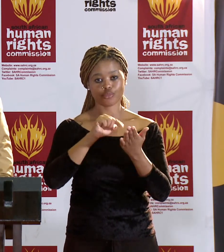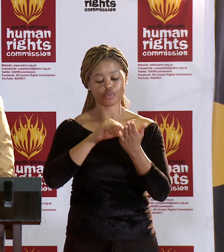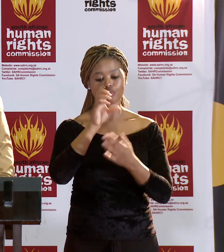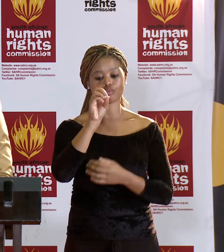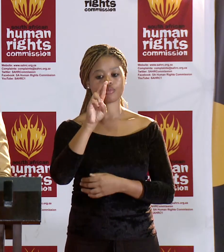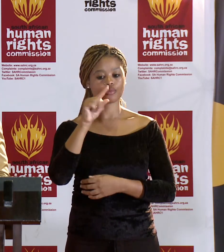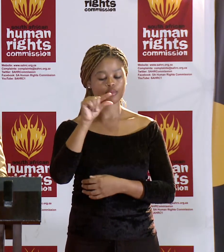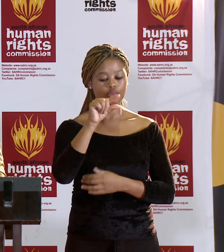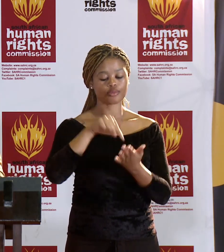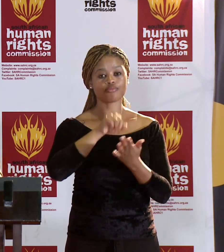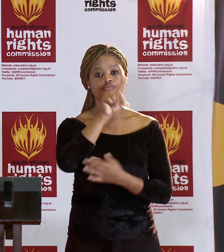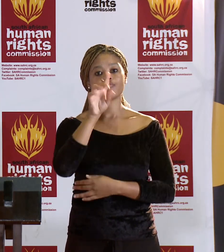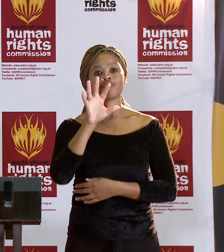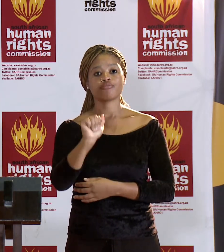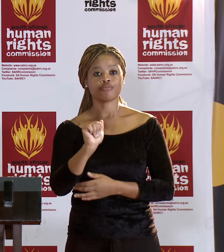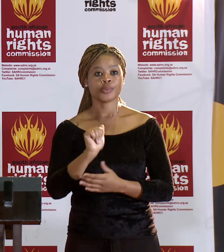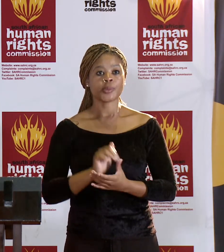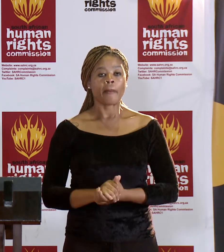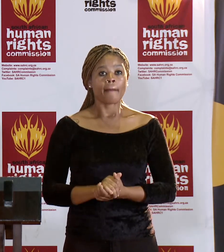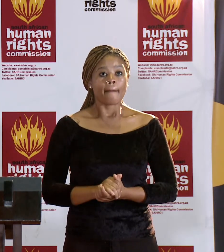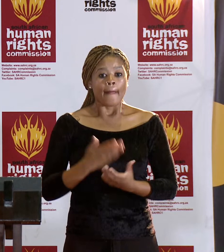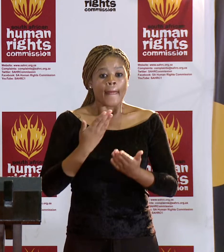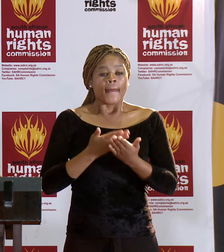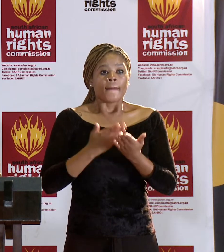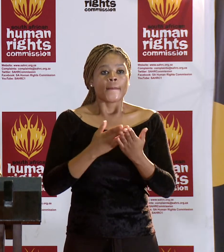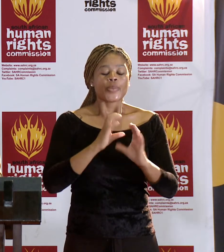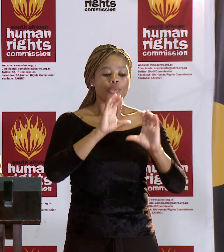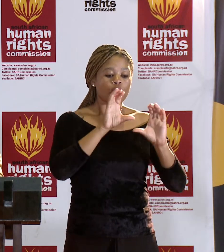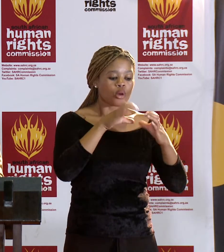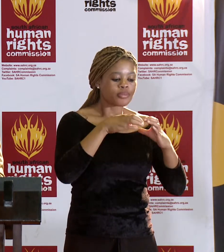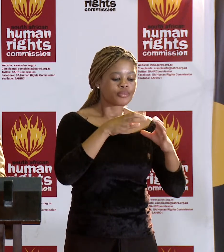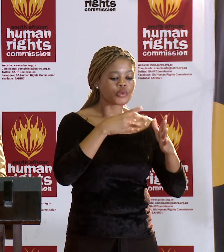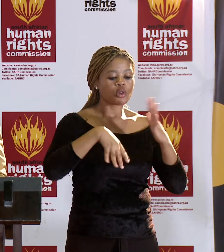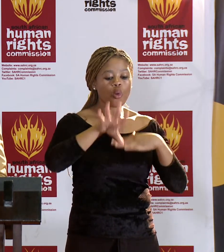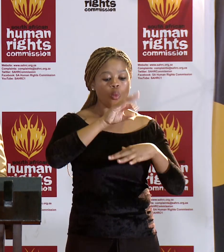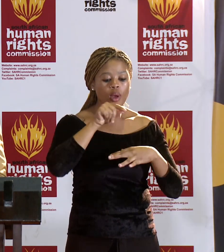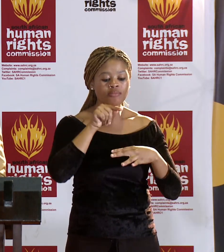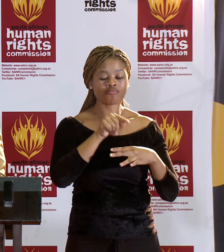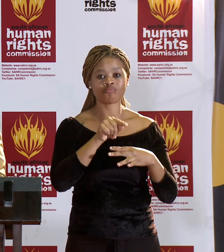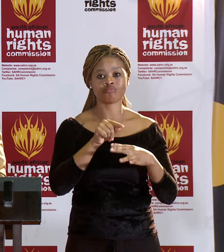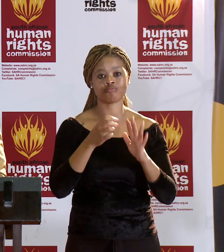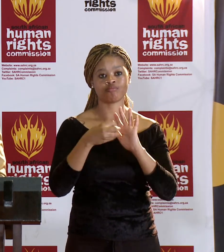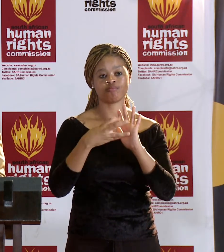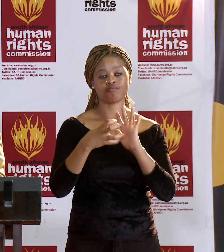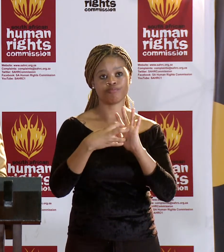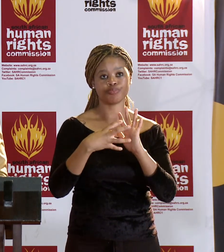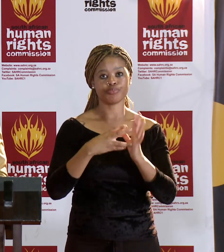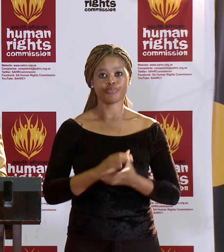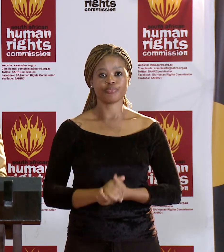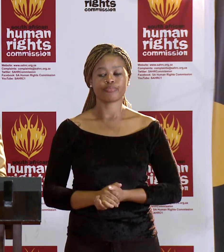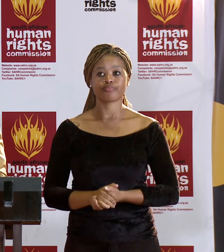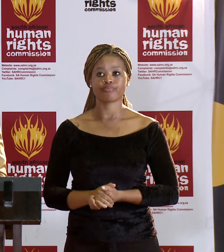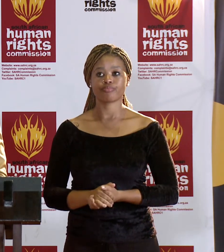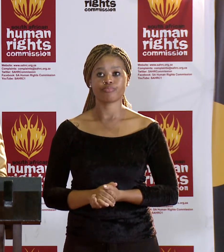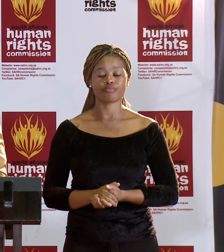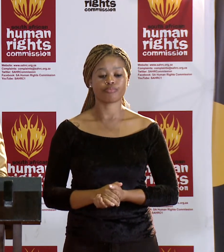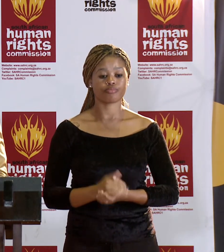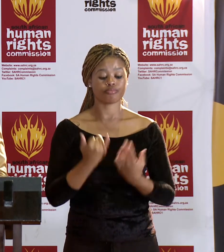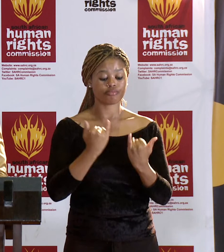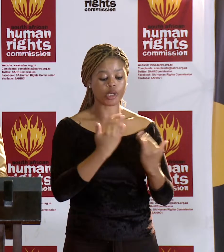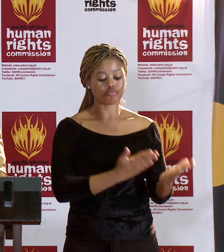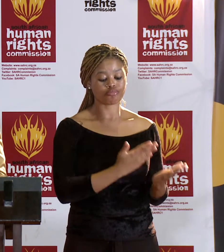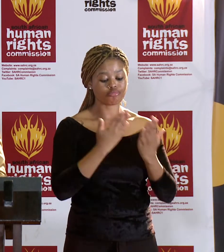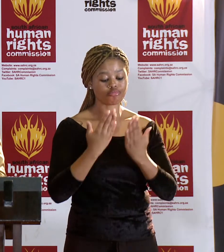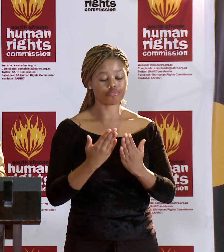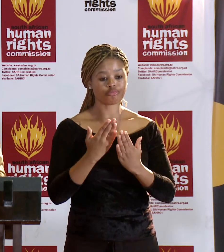www.sahrc.org.za. And you can engage the Commission through all of those channels. All right, so our next session,